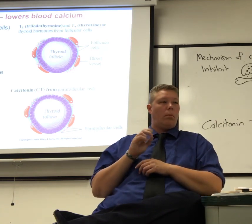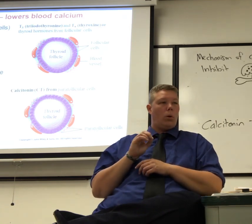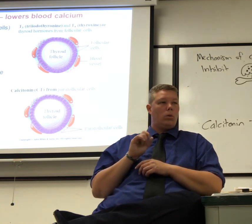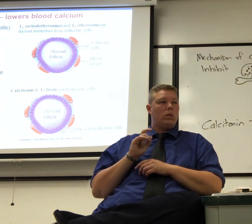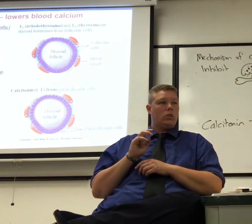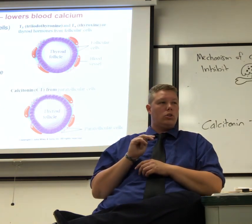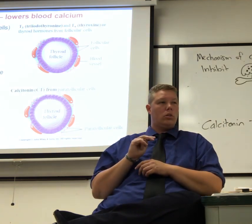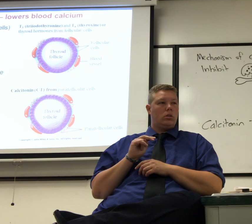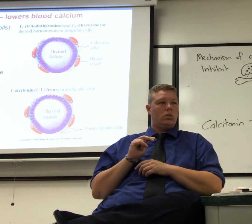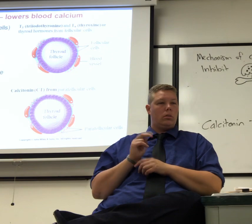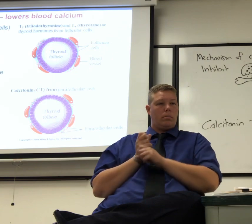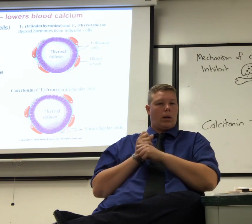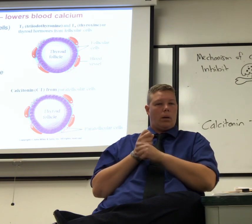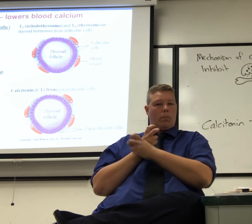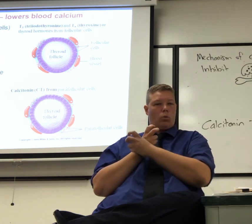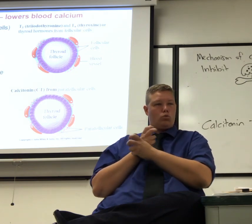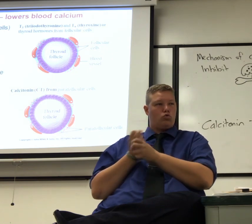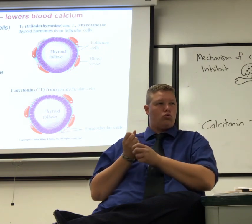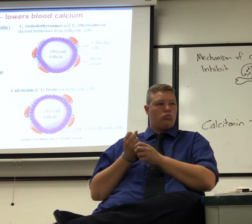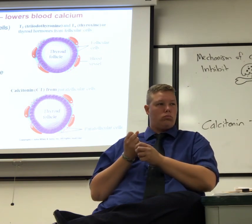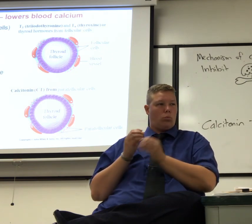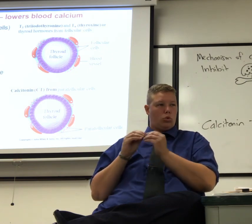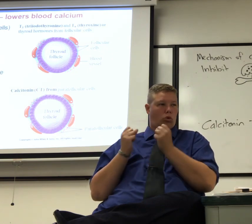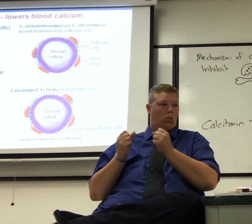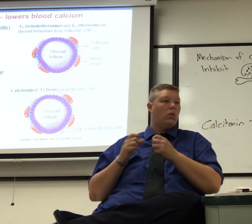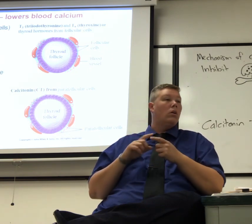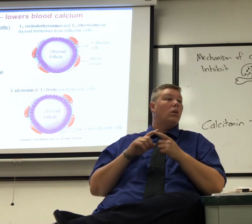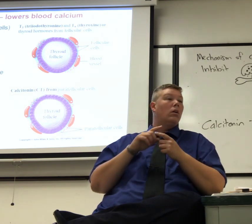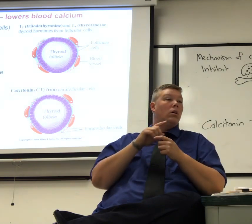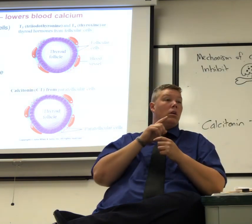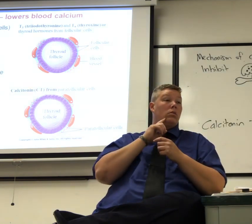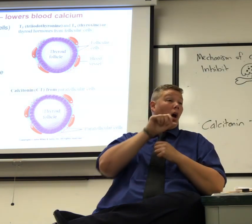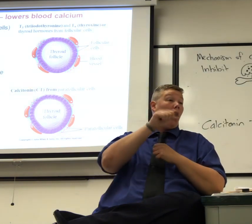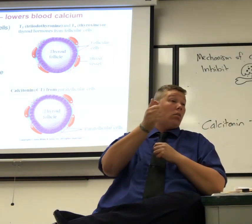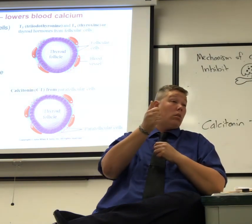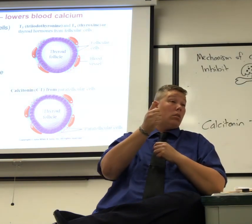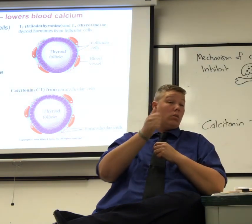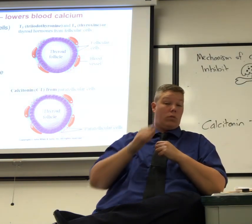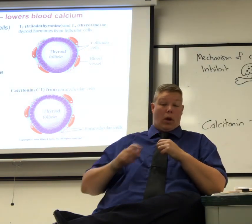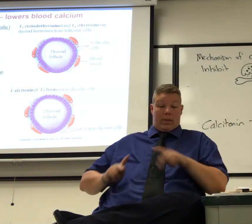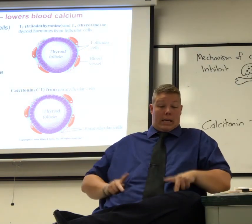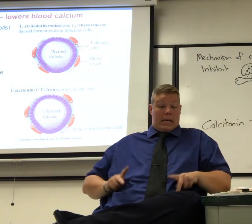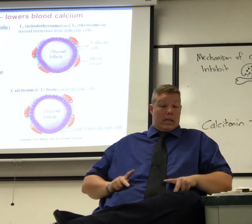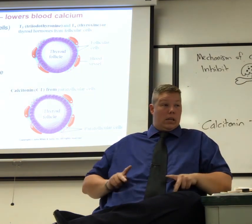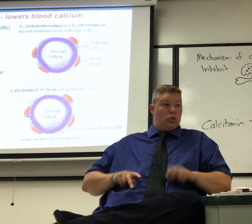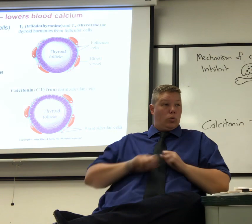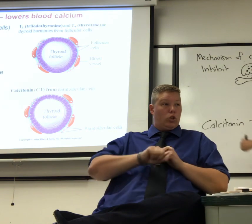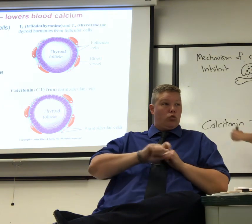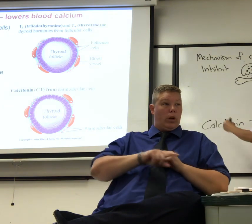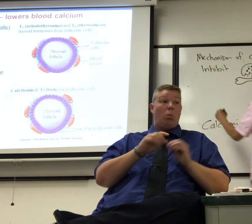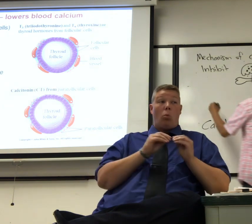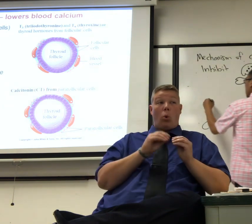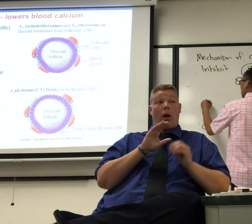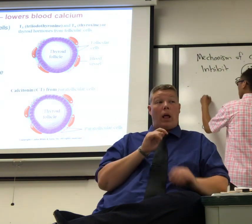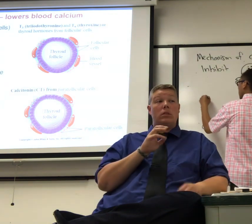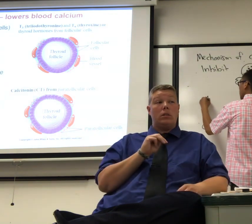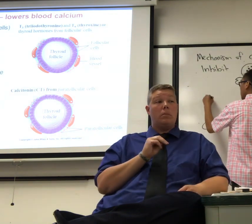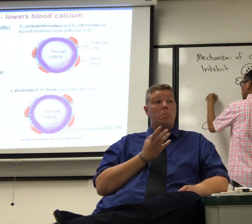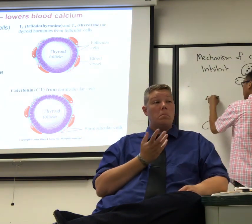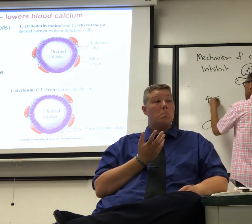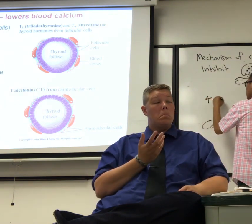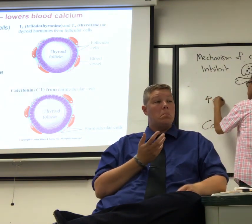That's what I'm writing. Increase calcium deposition in bone. Make your bone stronger. The other thing you could do to lower